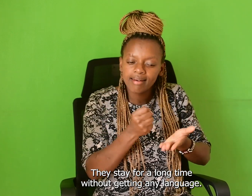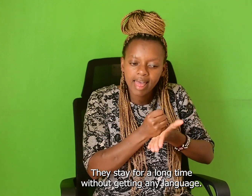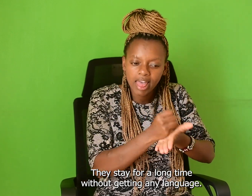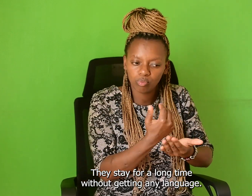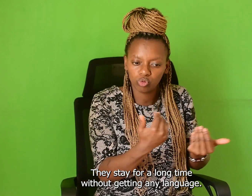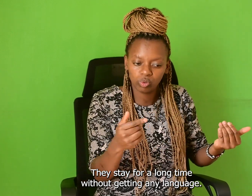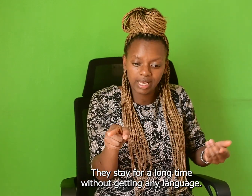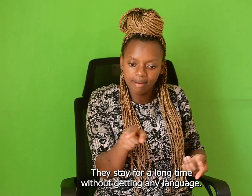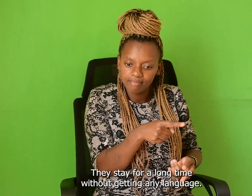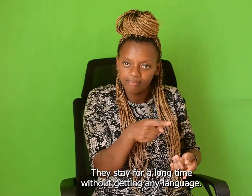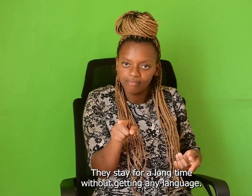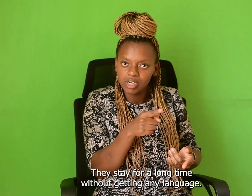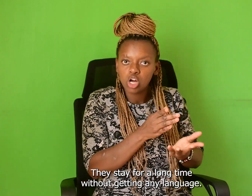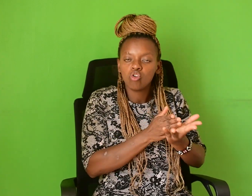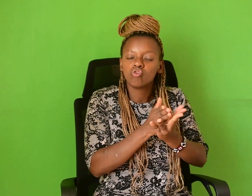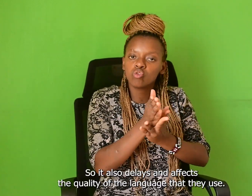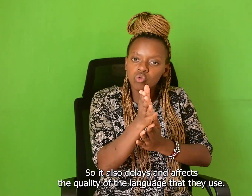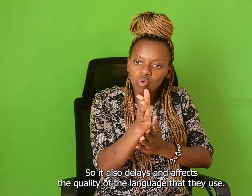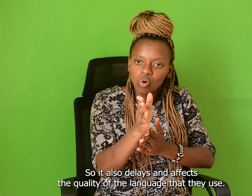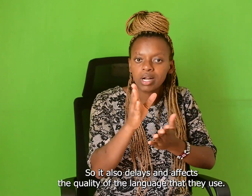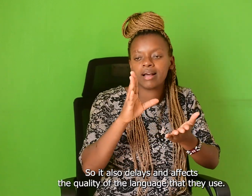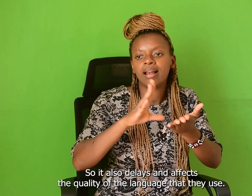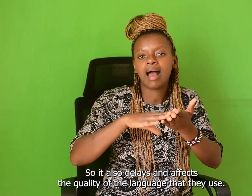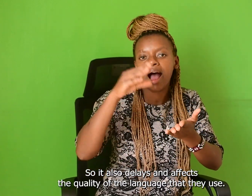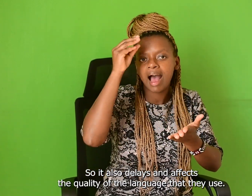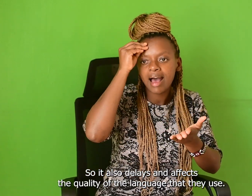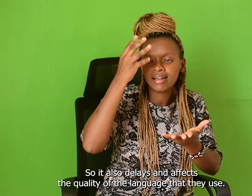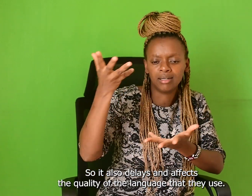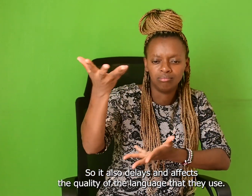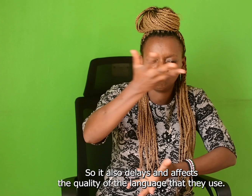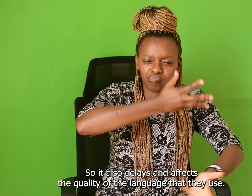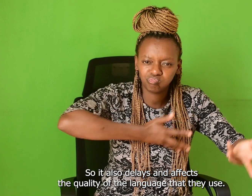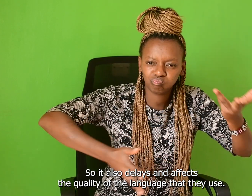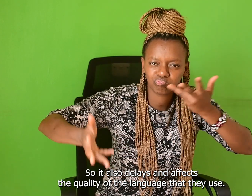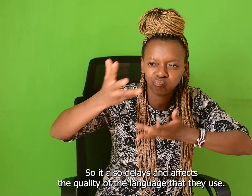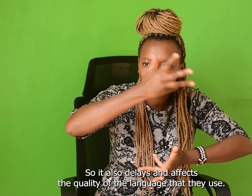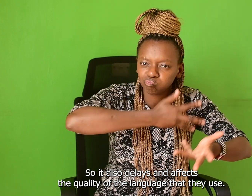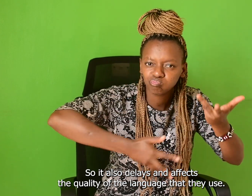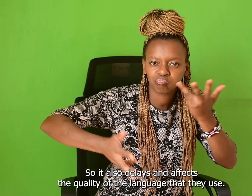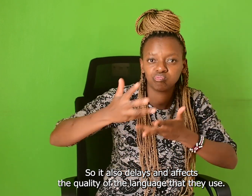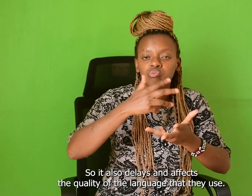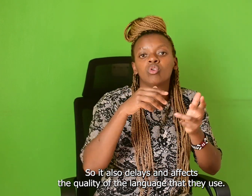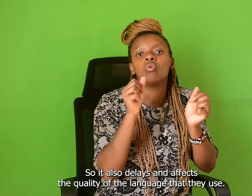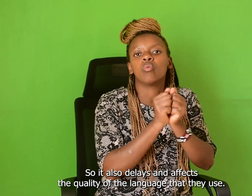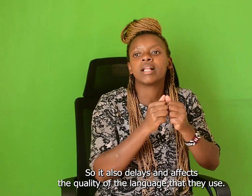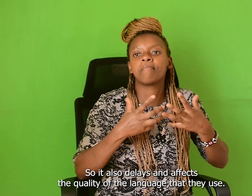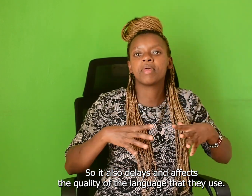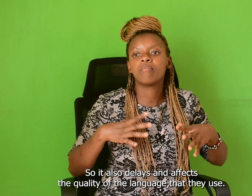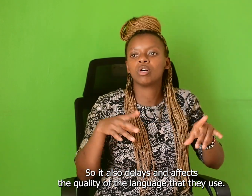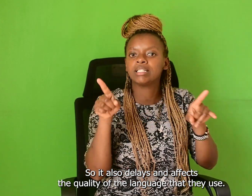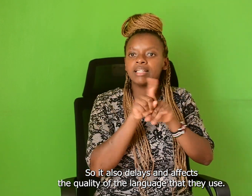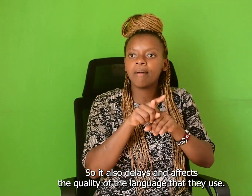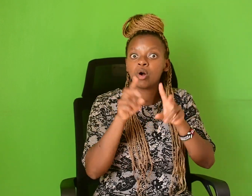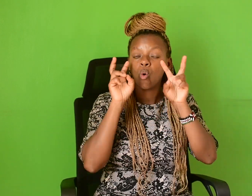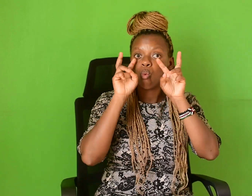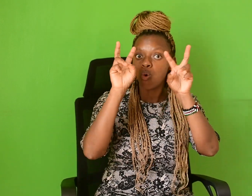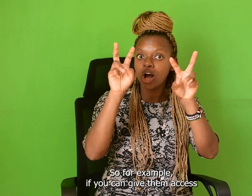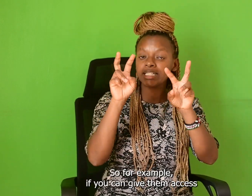without getting any language. So it also delays and affects their quality of the language that they use.